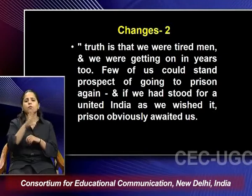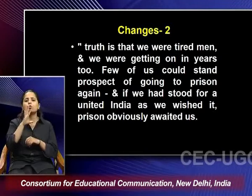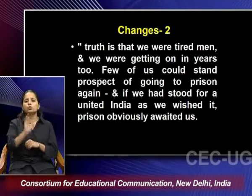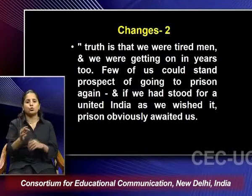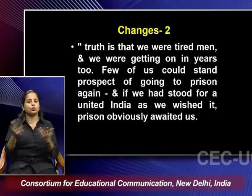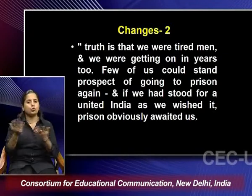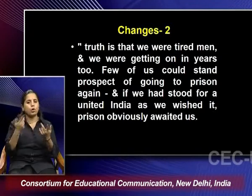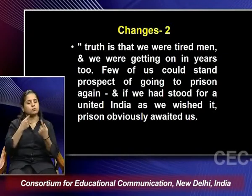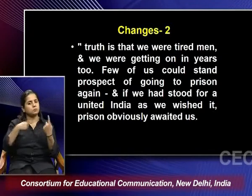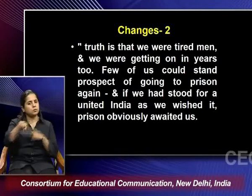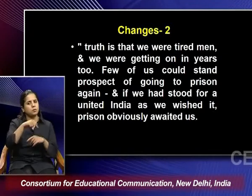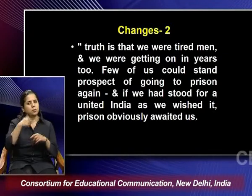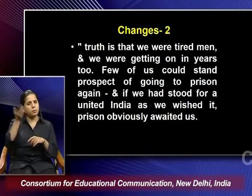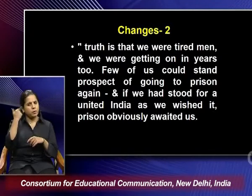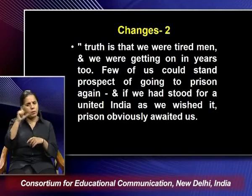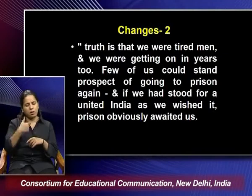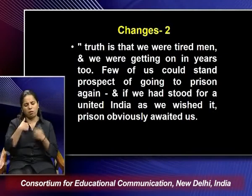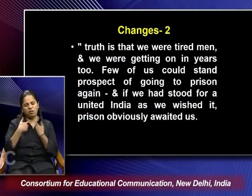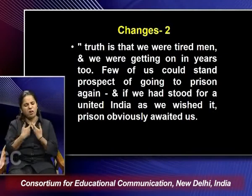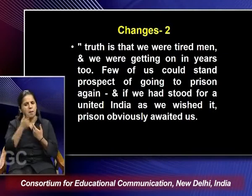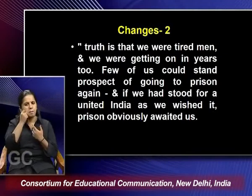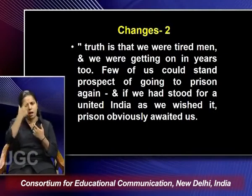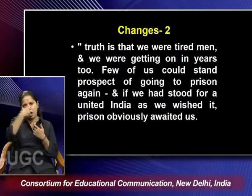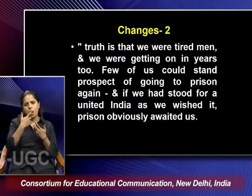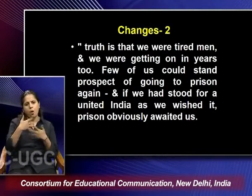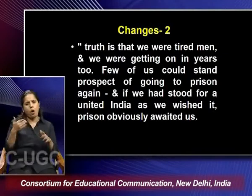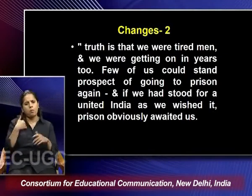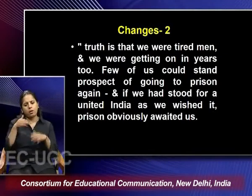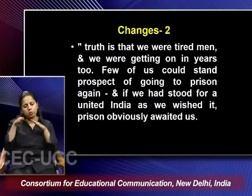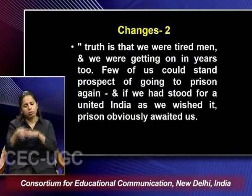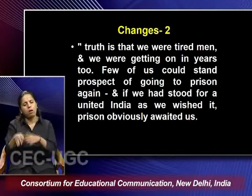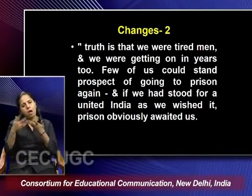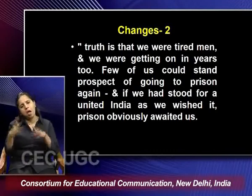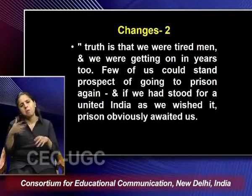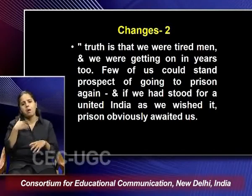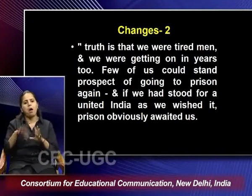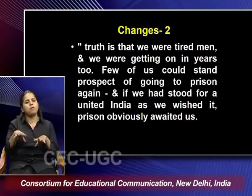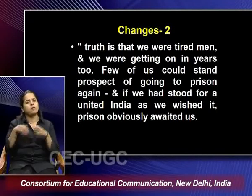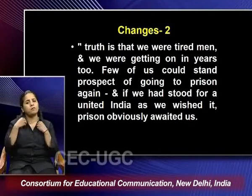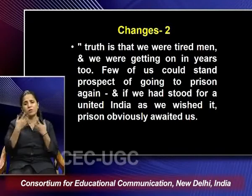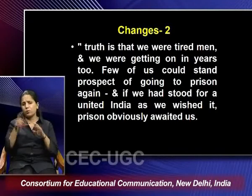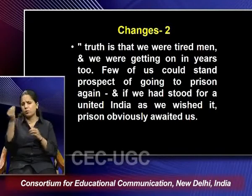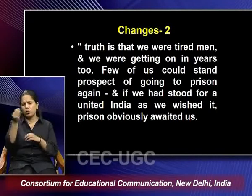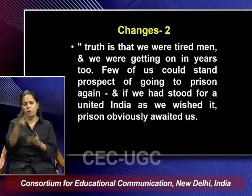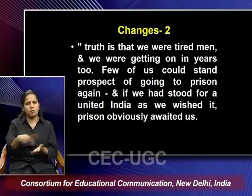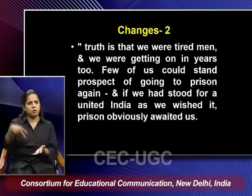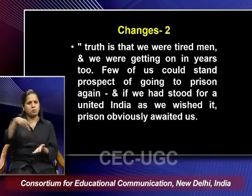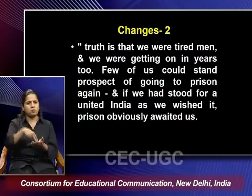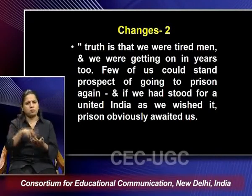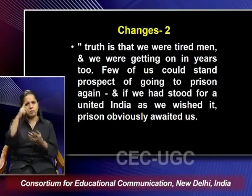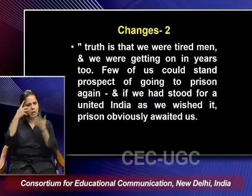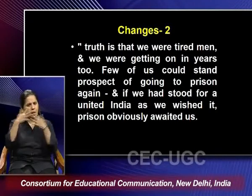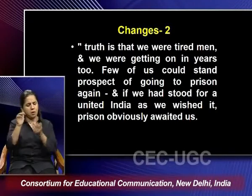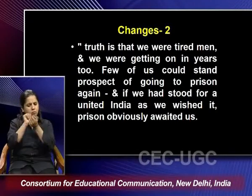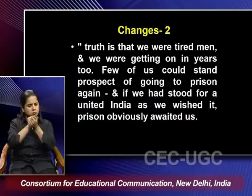we were tired men and we were getting on in years too. Few of us could stand prospect of going to prison